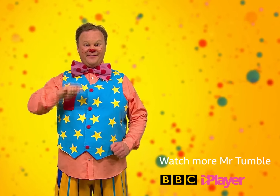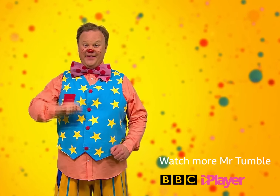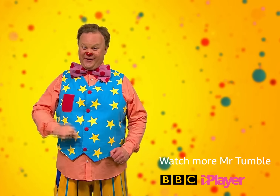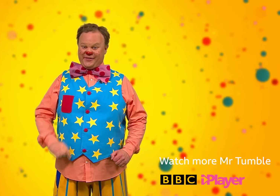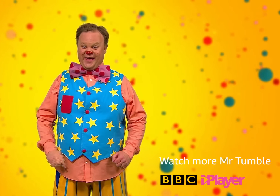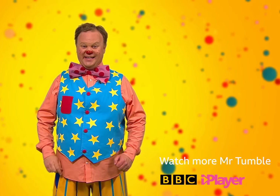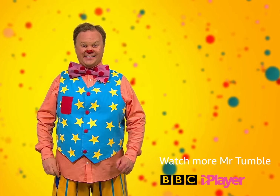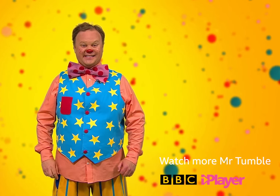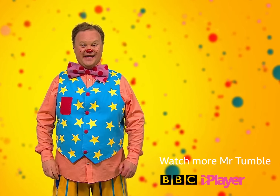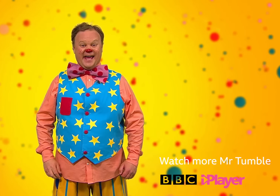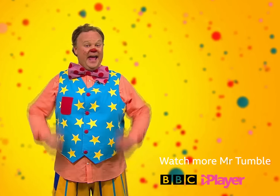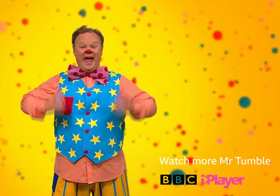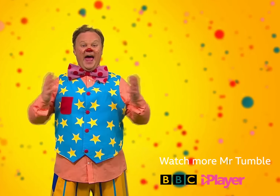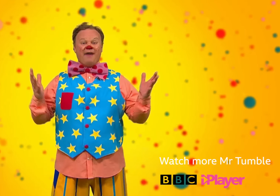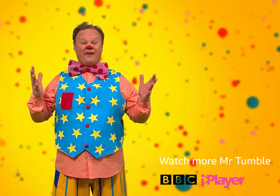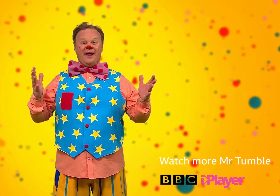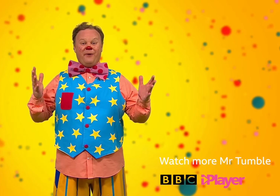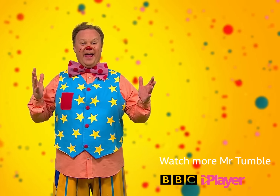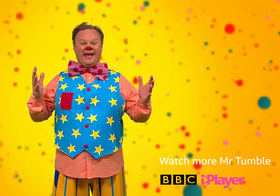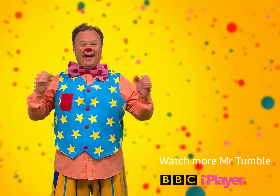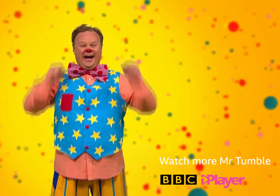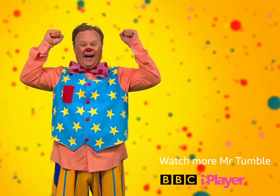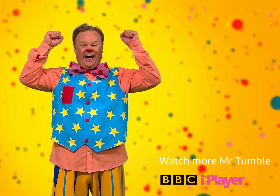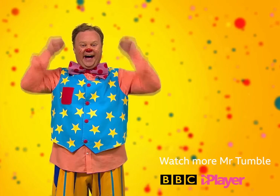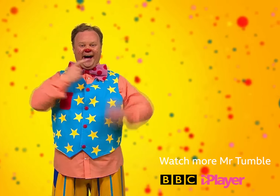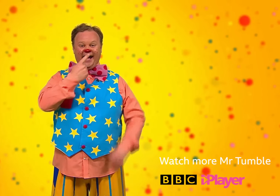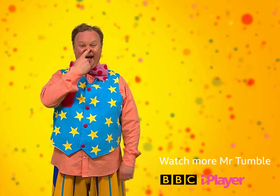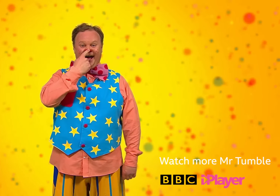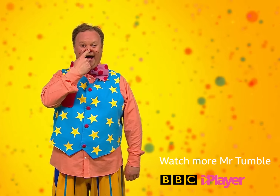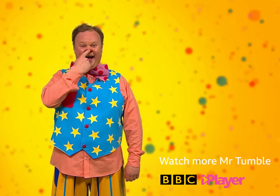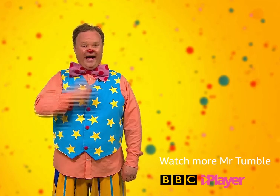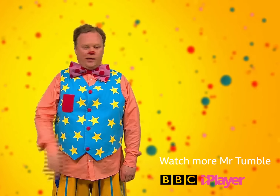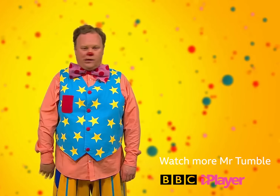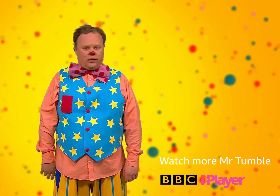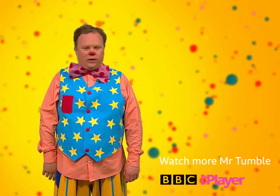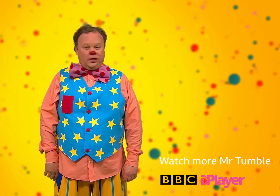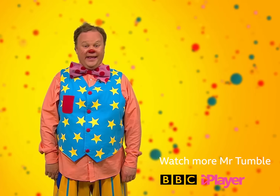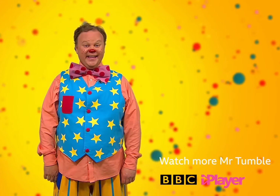new things to see every week!